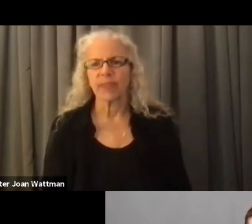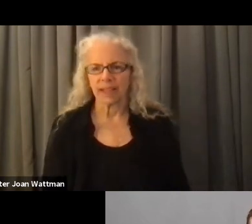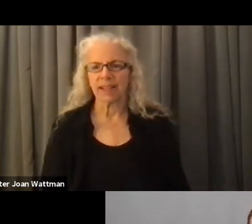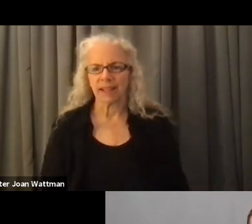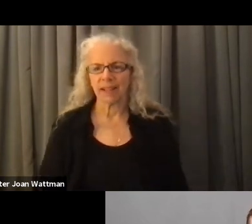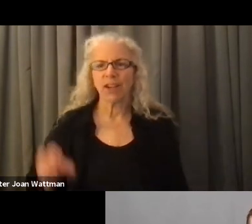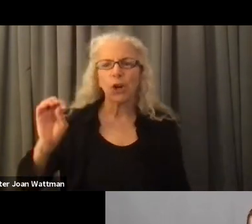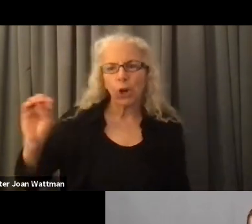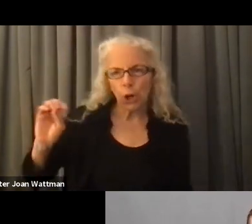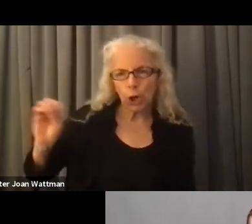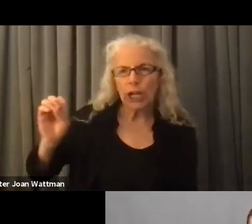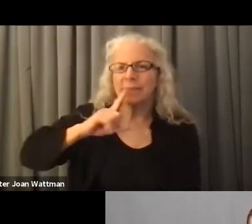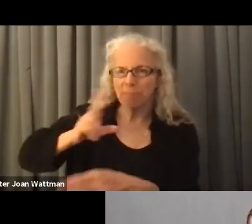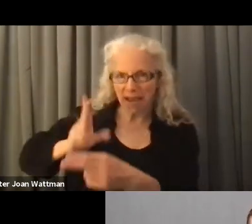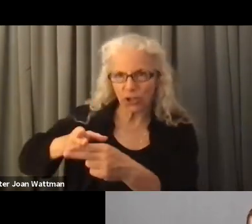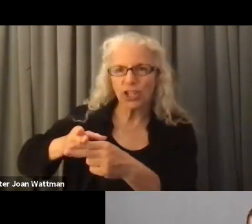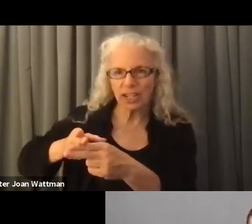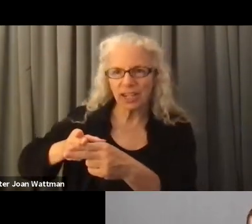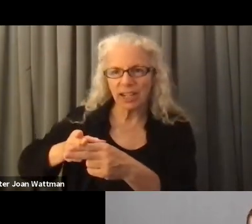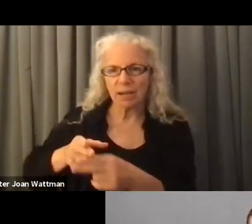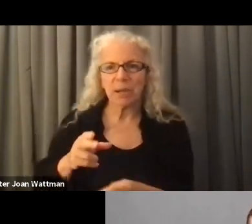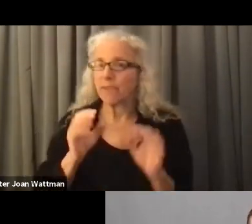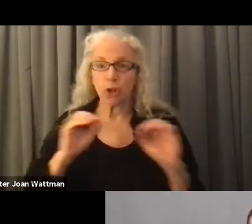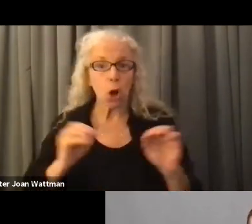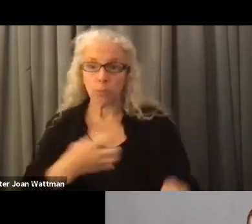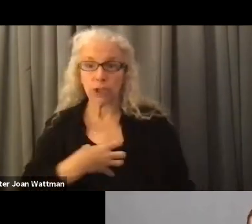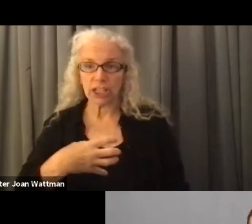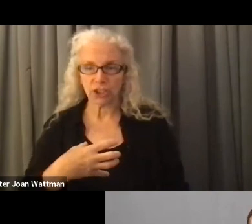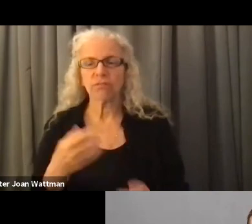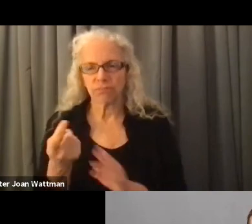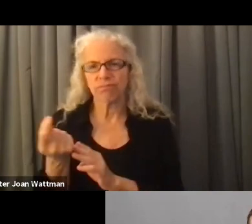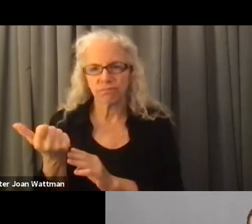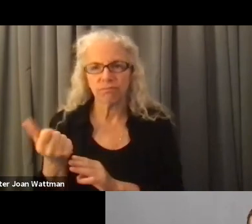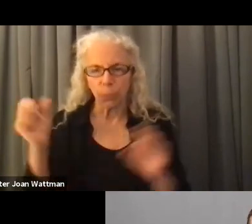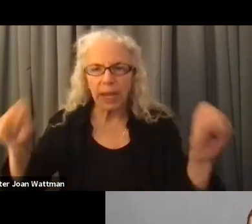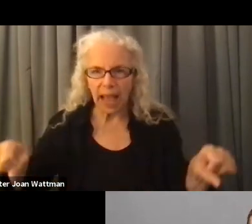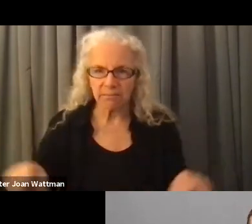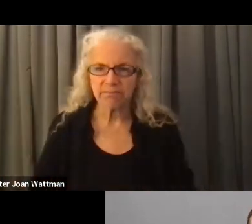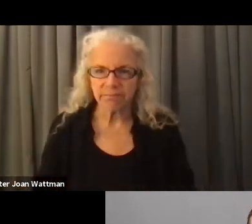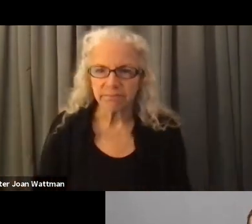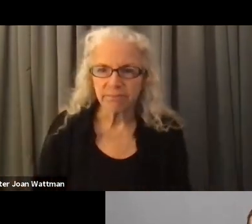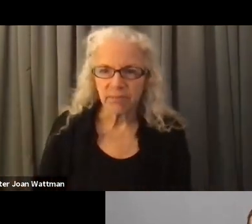Ernest who brought that up. If nobody has any objection, we could certainly remove that.